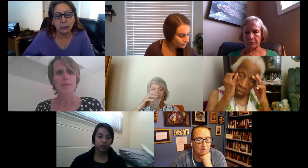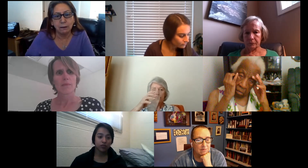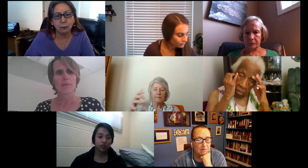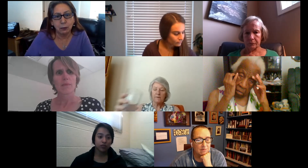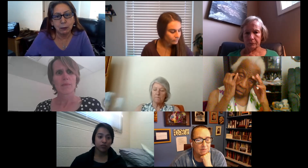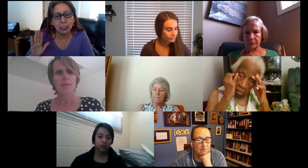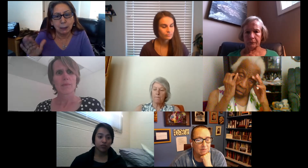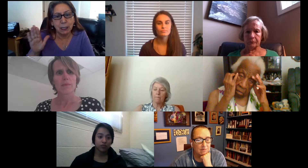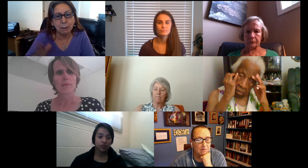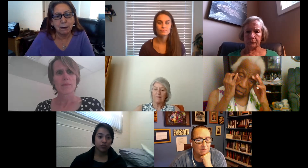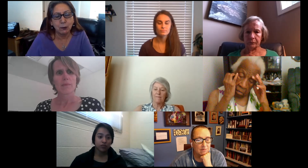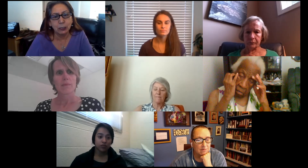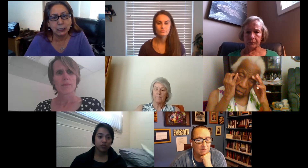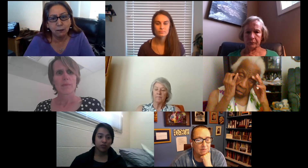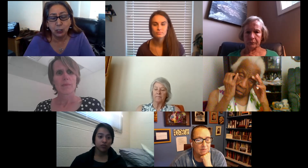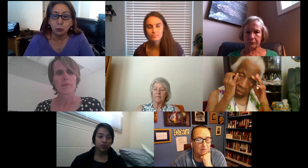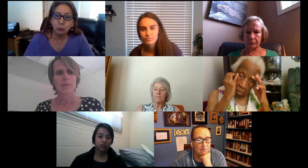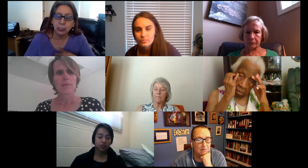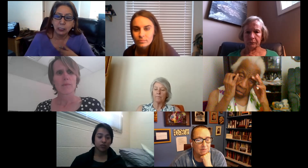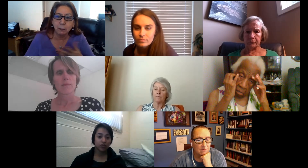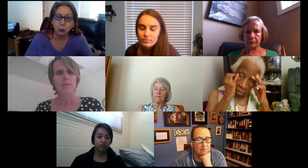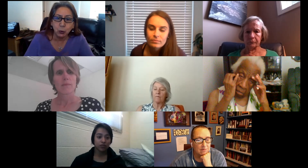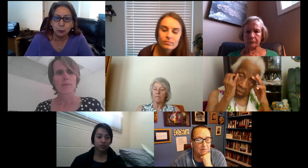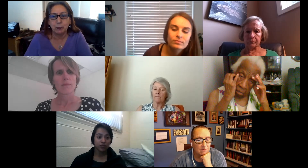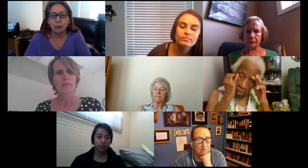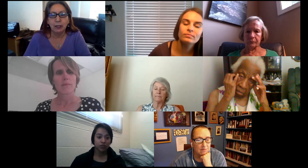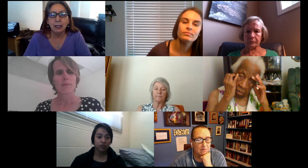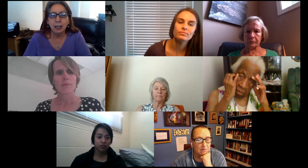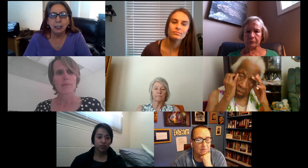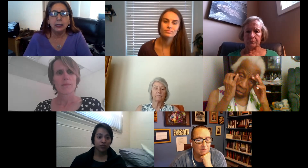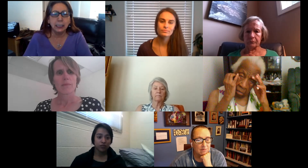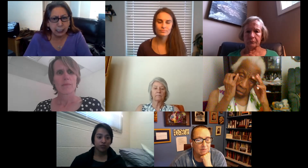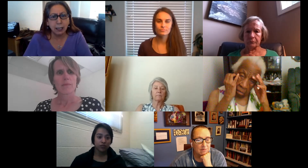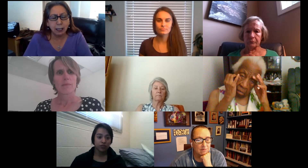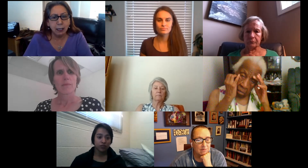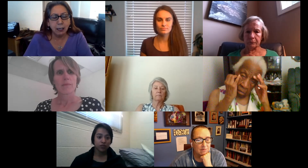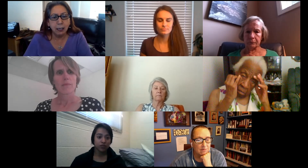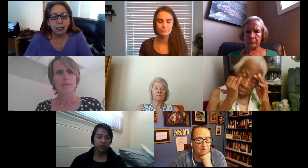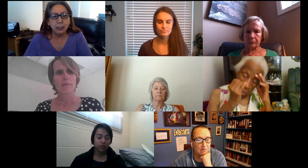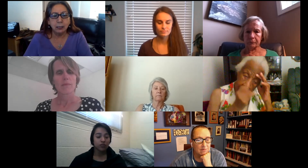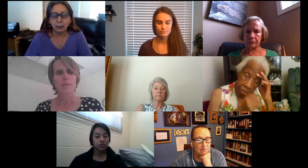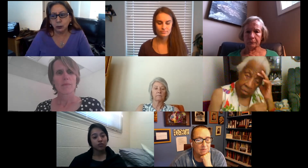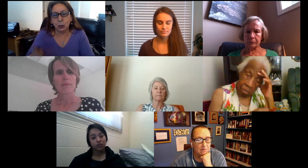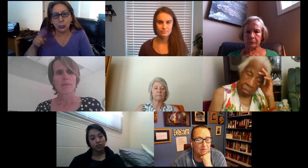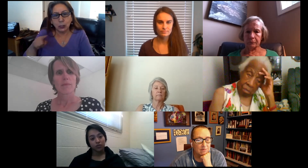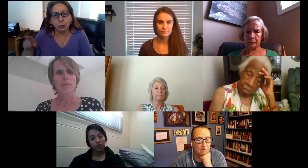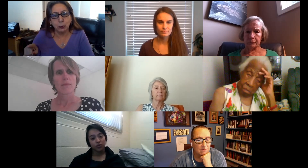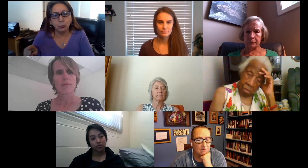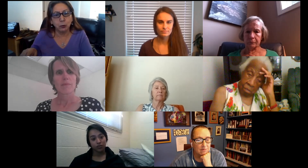stuff. Remember, you got to pick up after yourself. Did you clean up your room? She said, yeah. And so I went to her room.